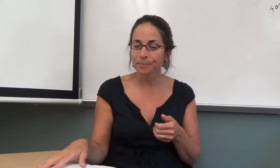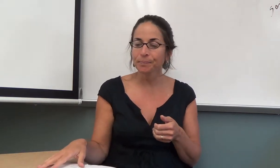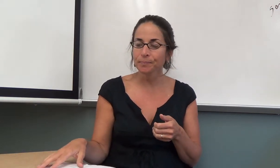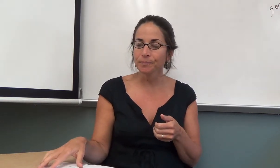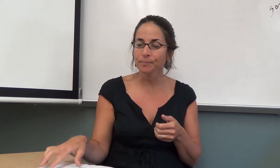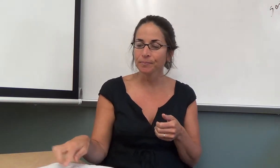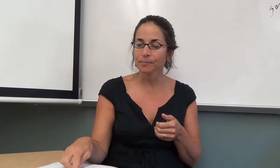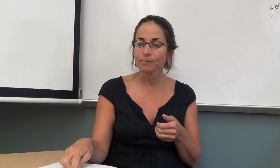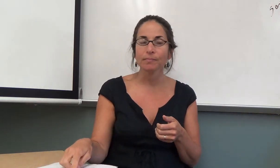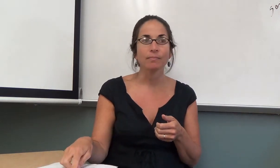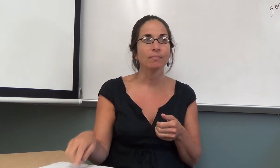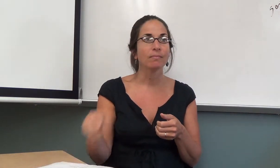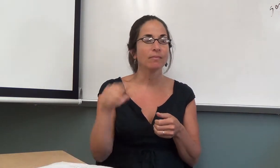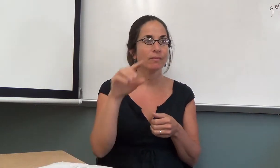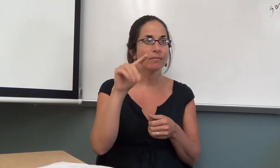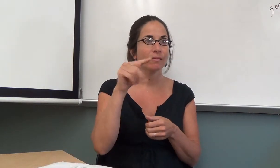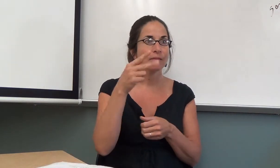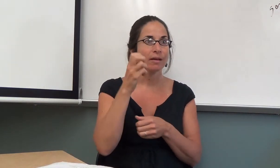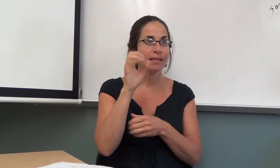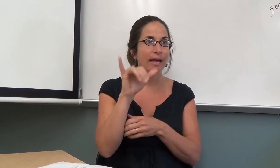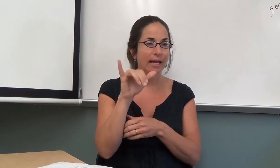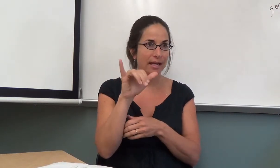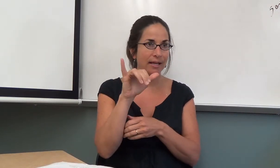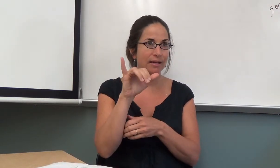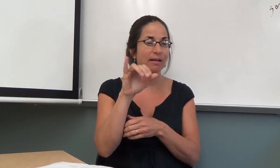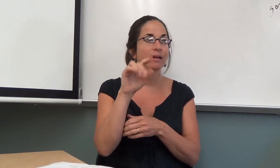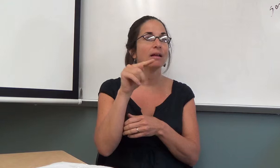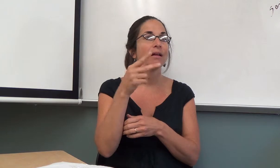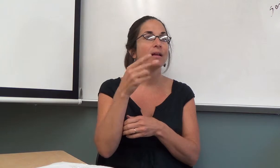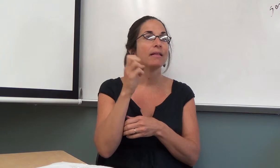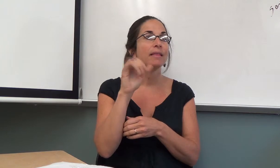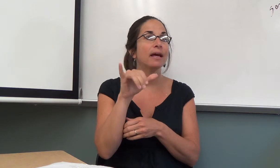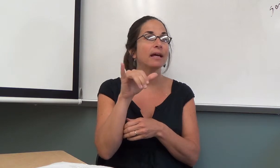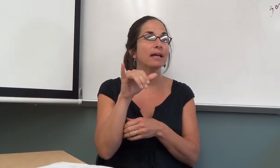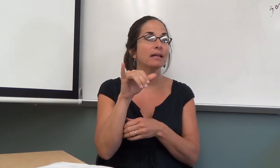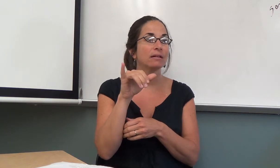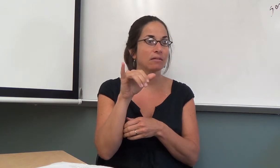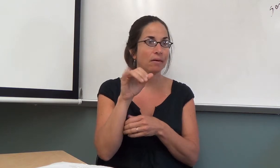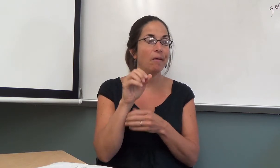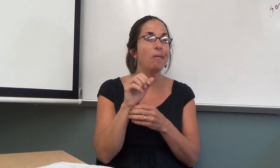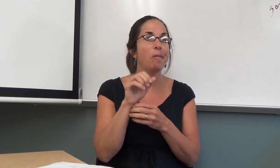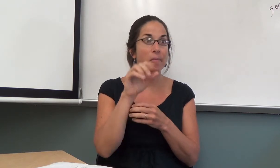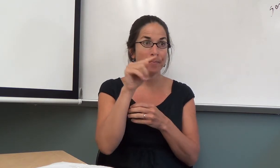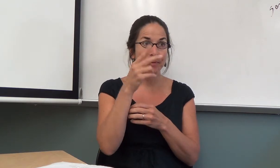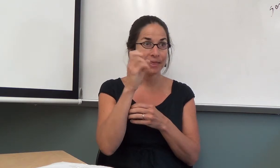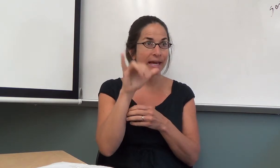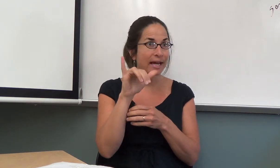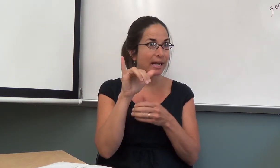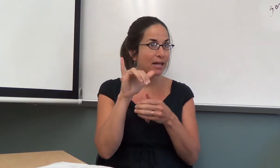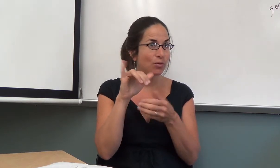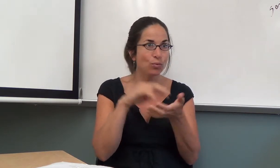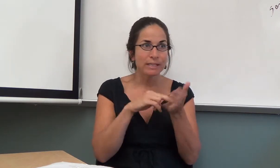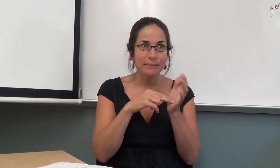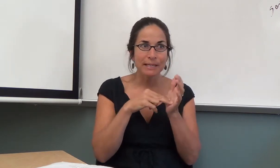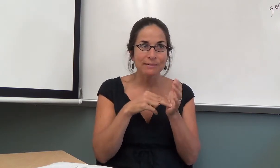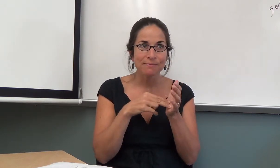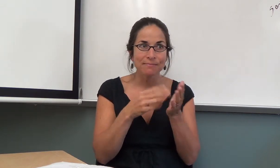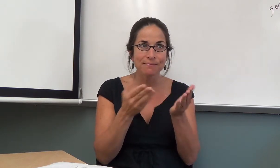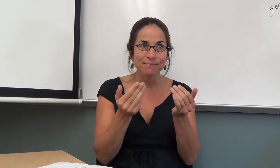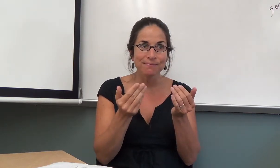words. What about they? Yes, we know what that is. What's that? That's We're throwing Florencia off. Florencia, tell me,